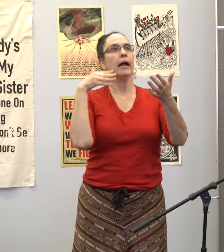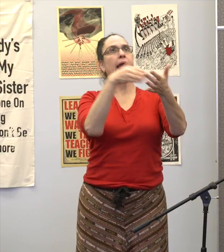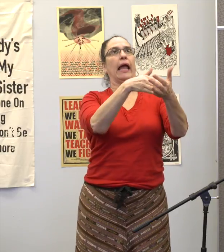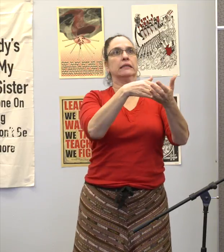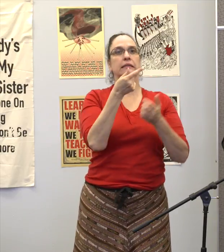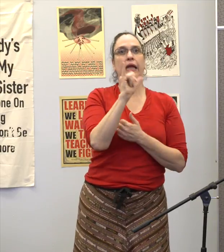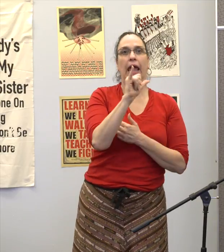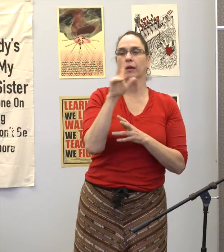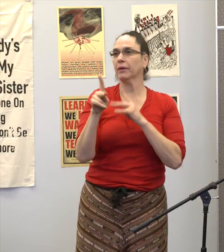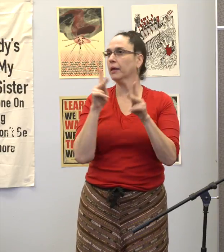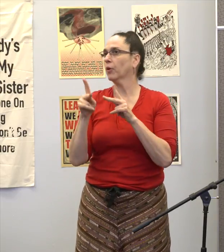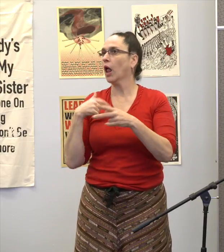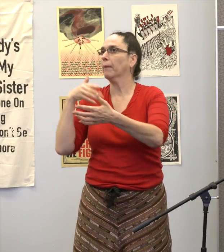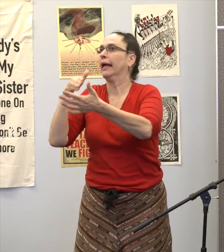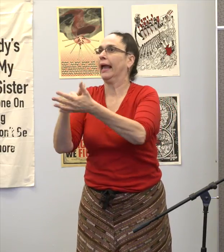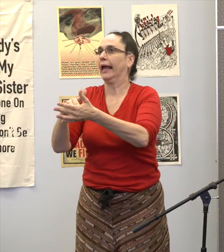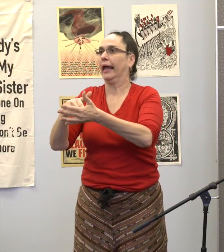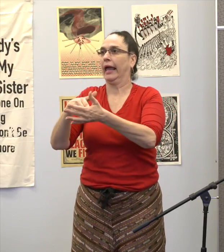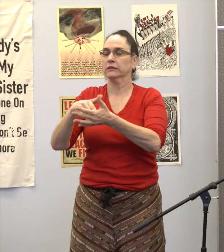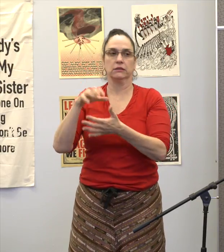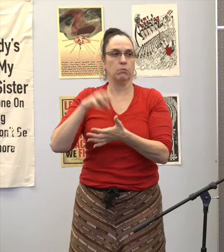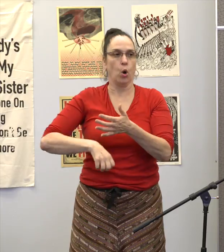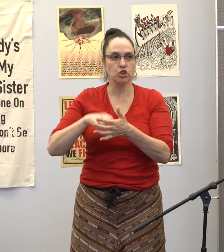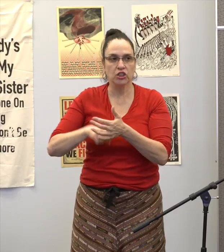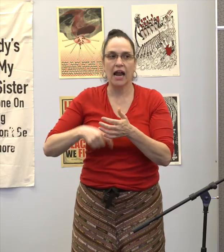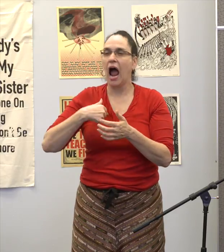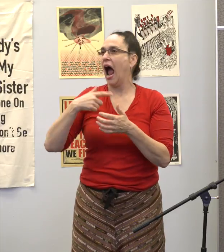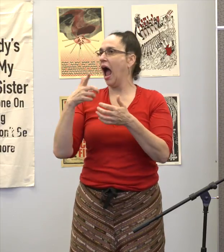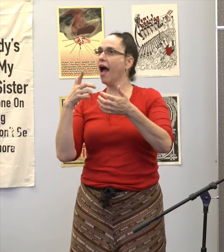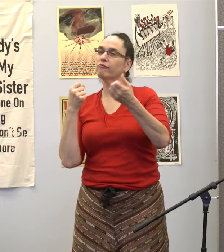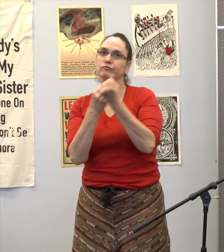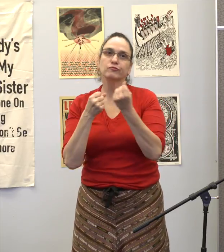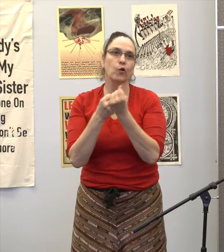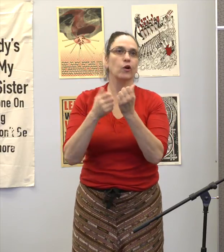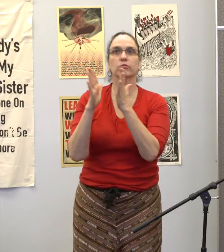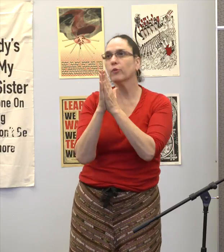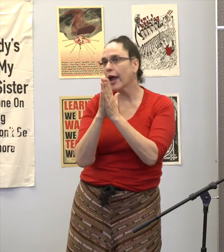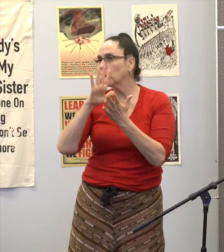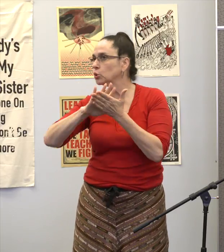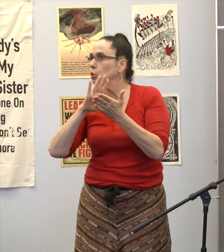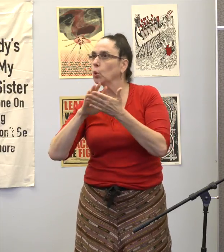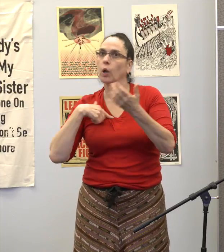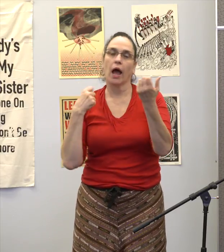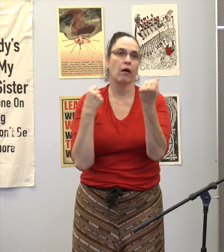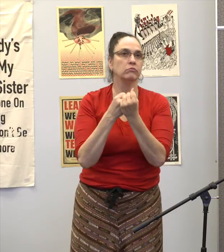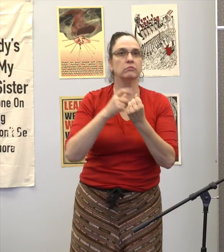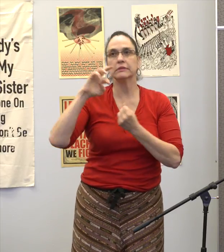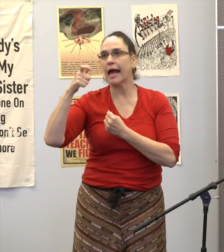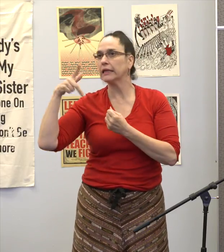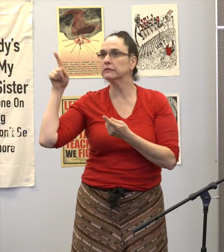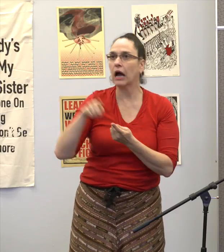and for prayer in the schools and for gun rights and for tax cuts and for